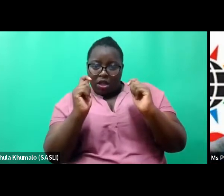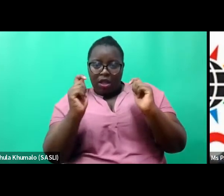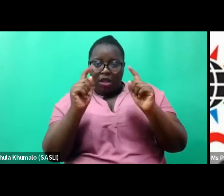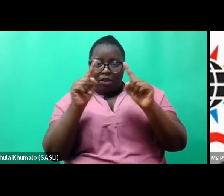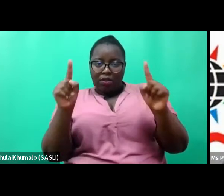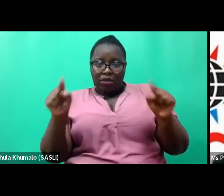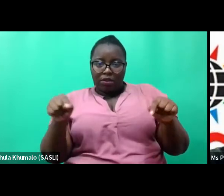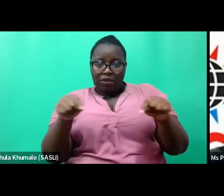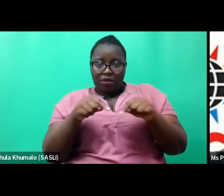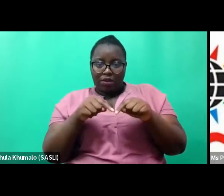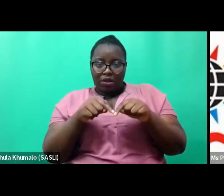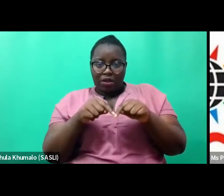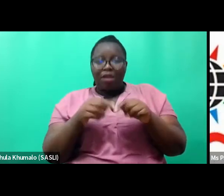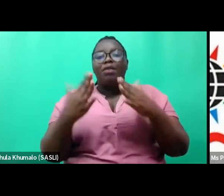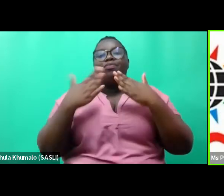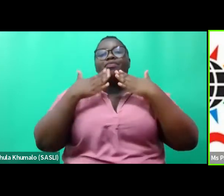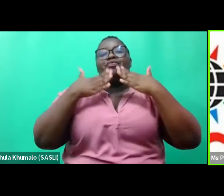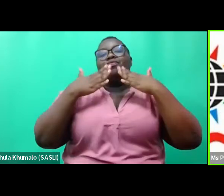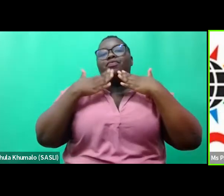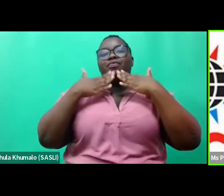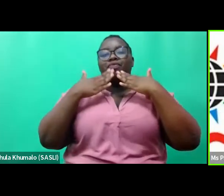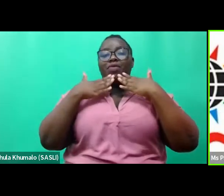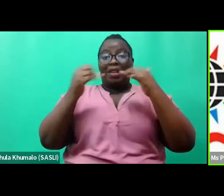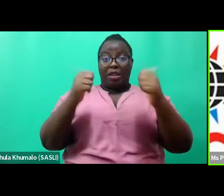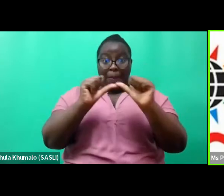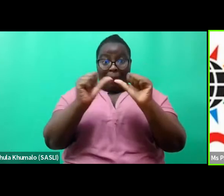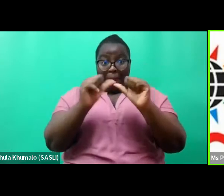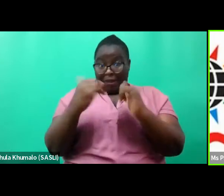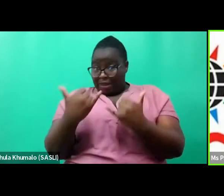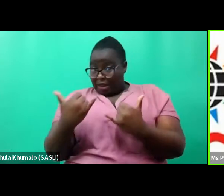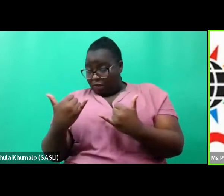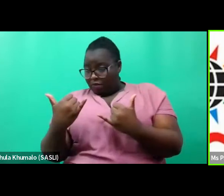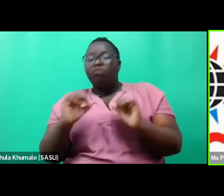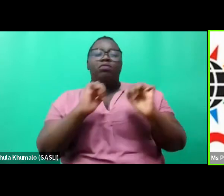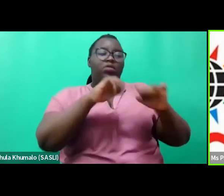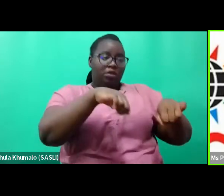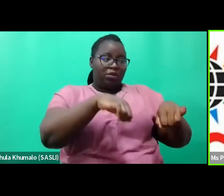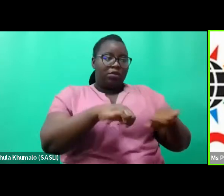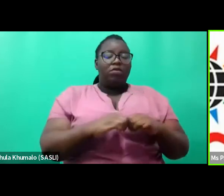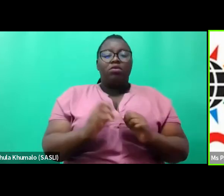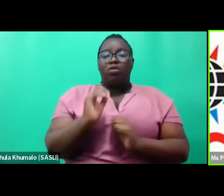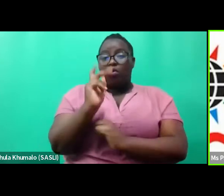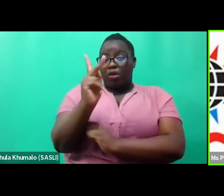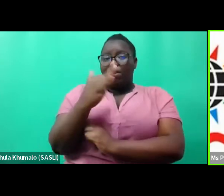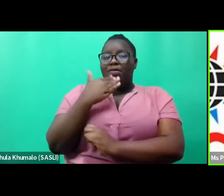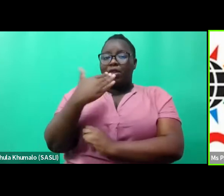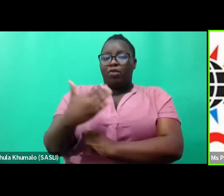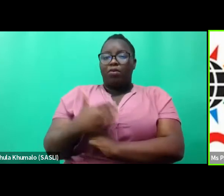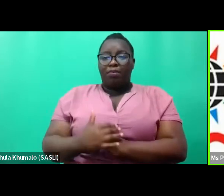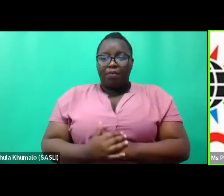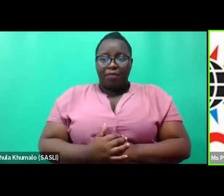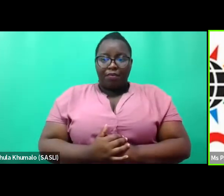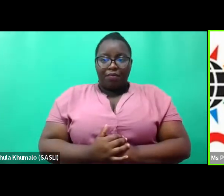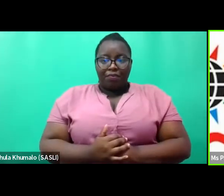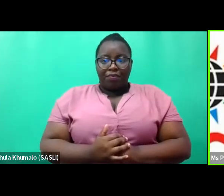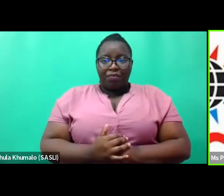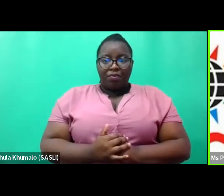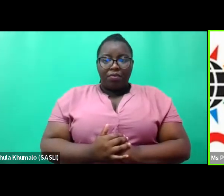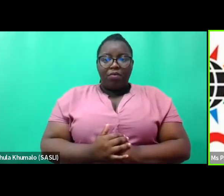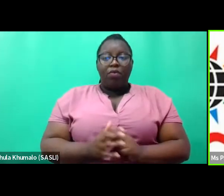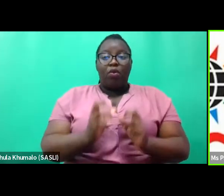That's better. Thank you. Is it better now? Yes. Okay, thank you. Moving